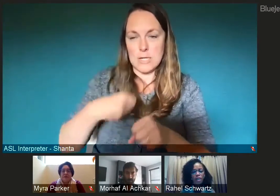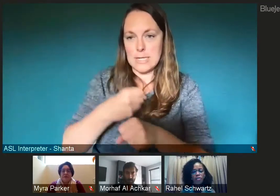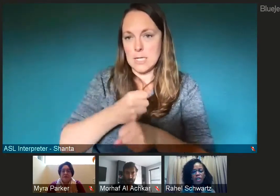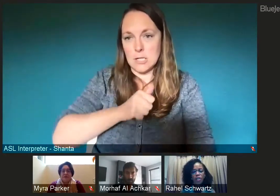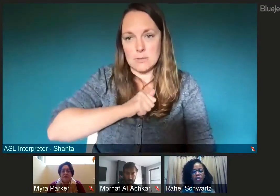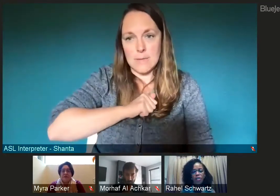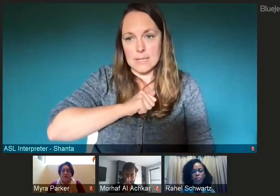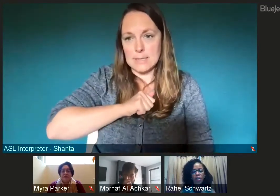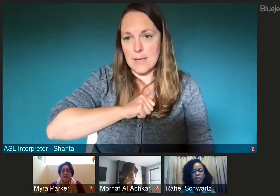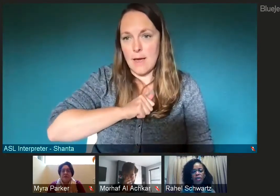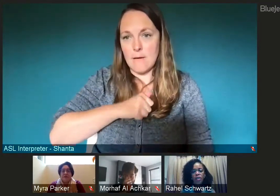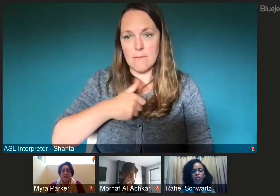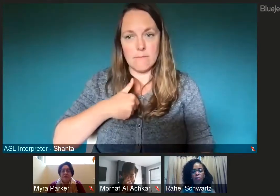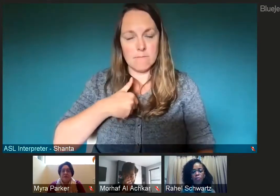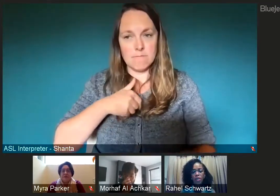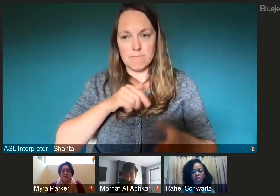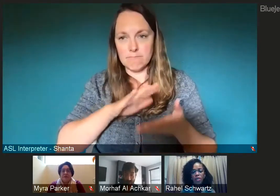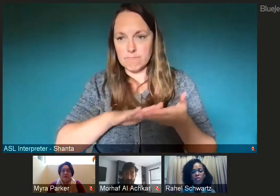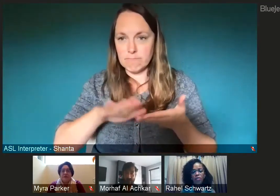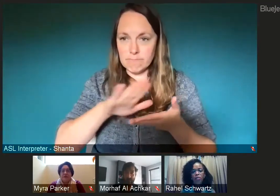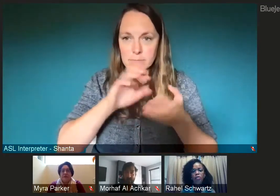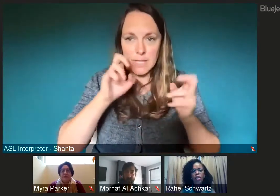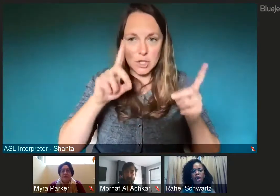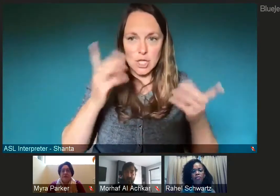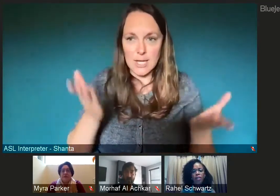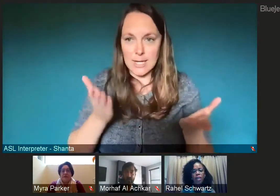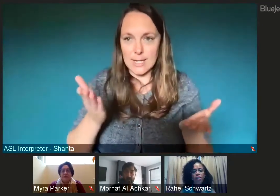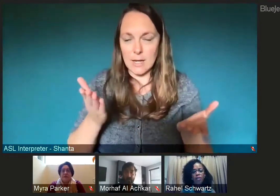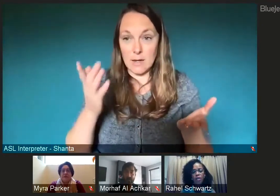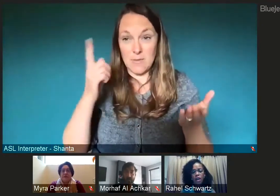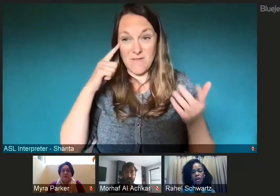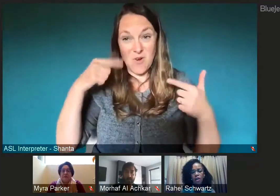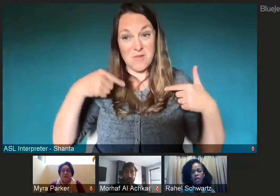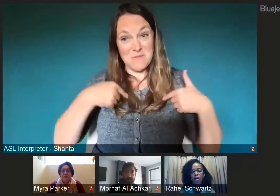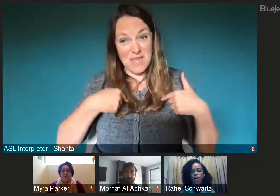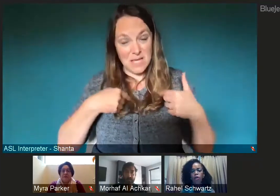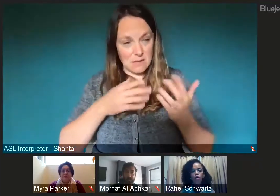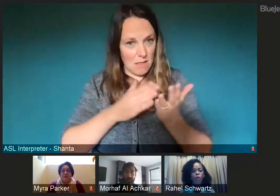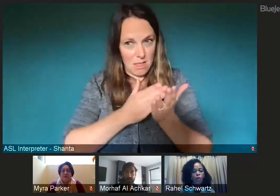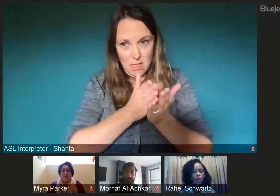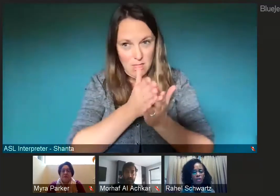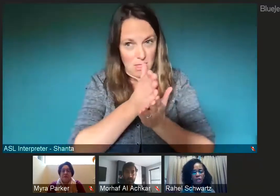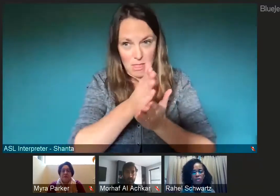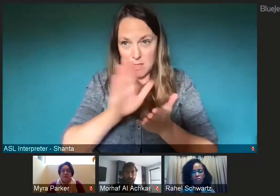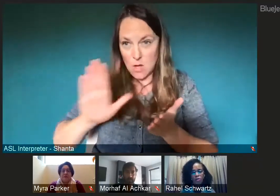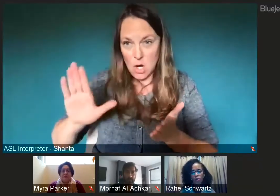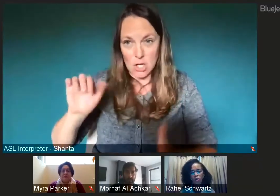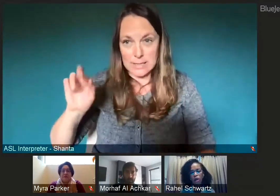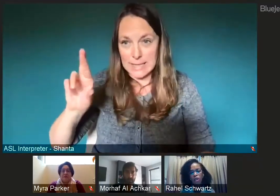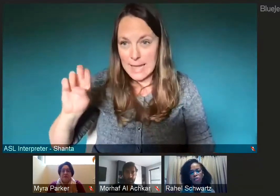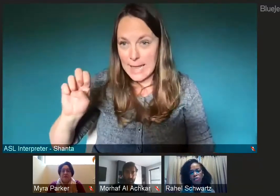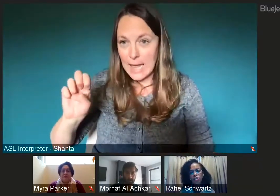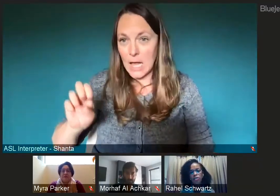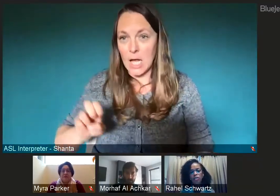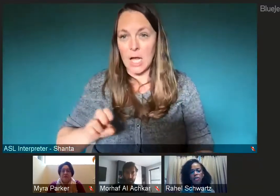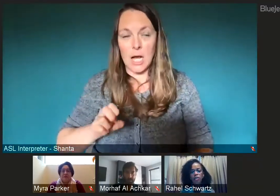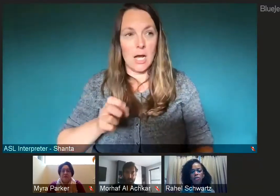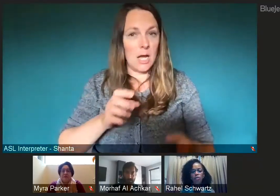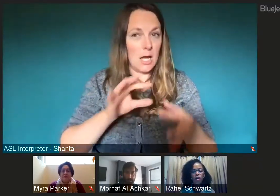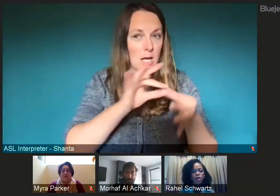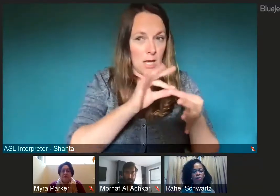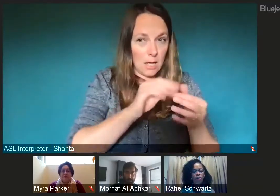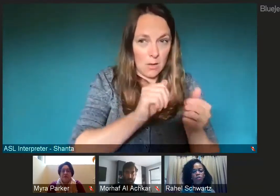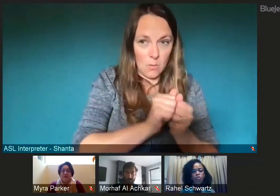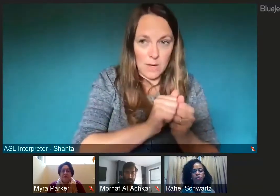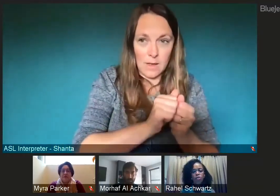have been educated here. But for me, even to navigate her care, coordinate with the oncologist